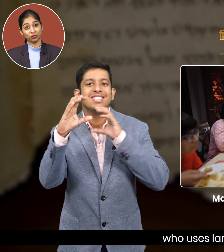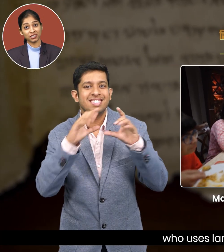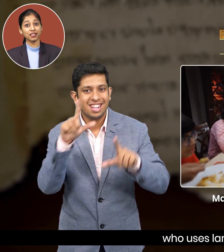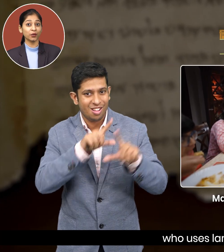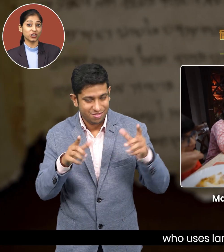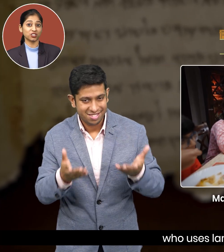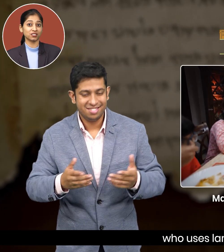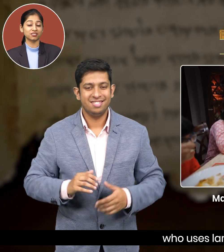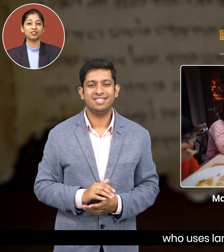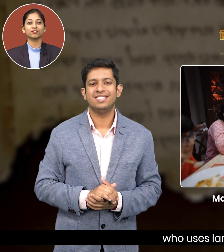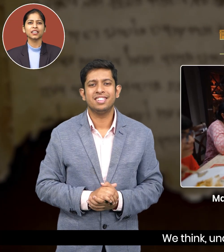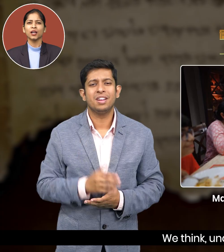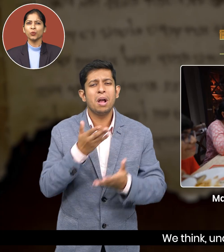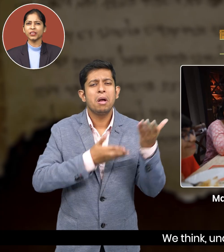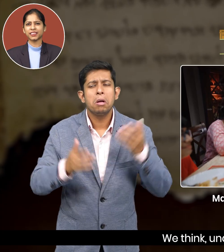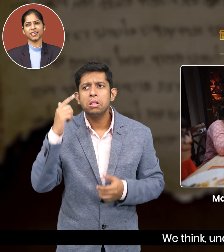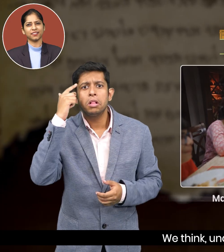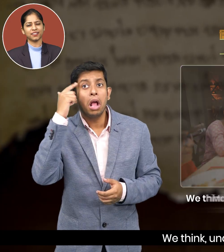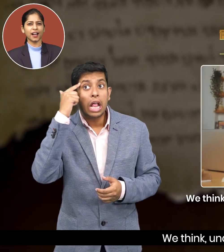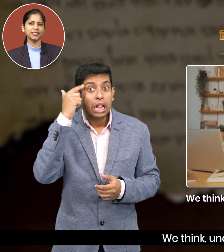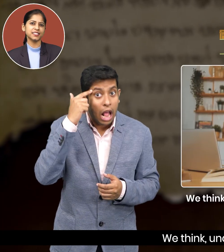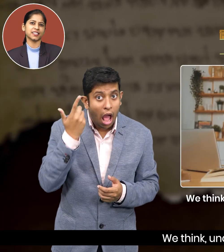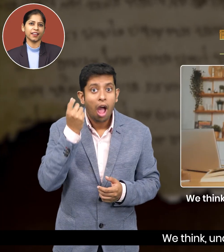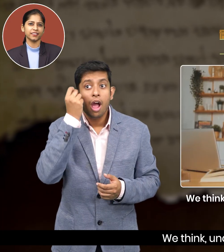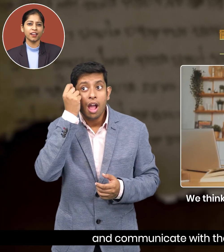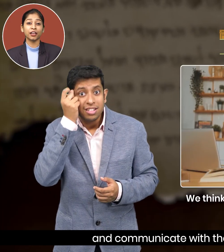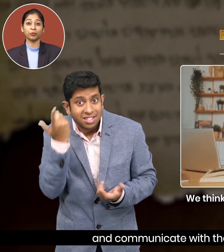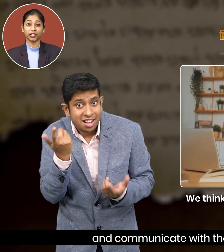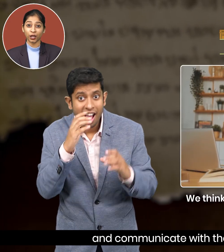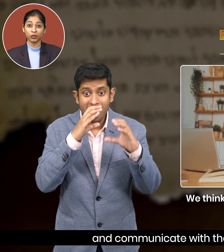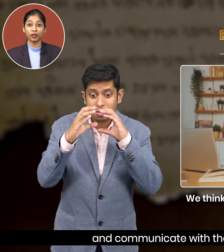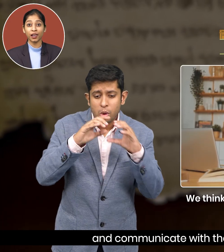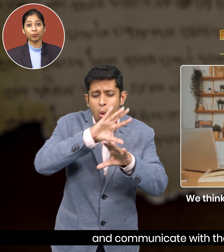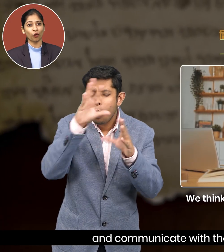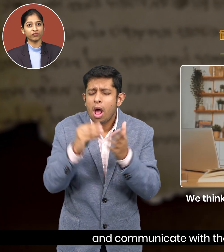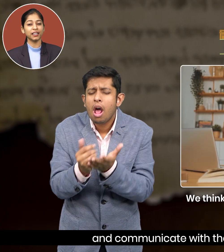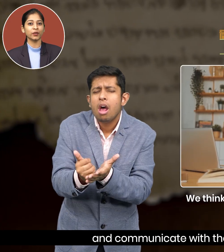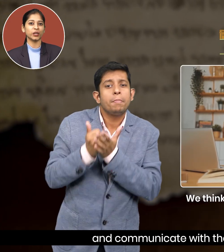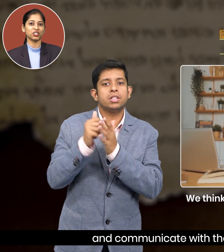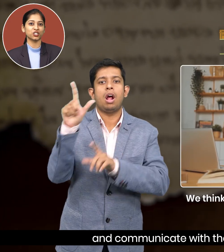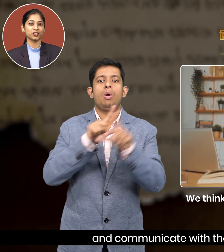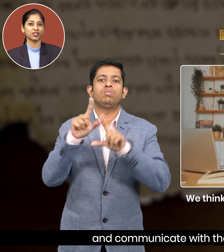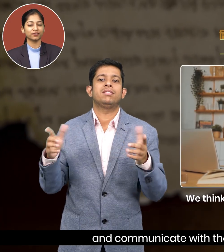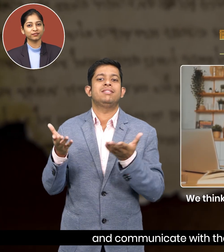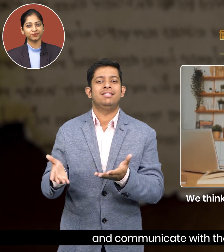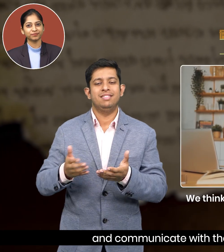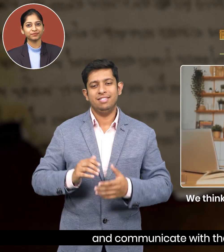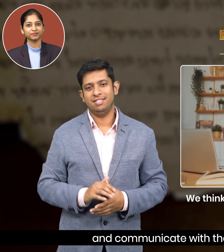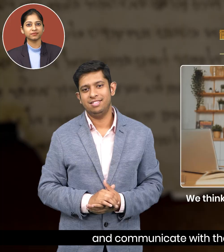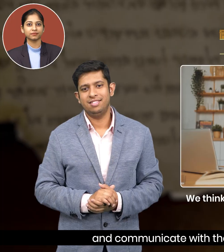who uses languages. We think, understand, and communicate with the help of the language.